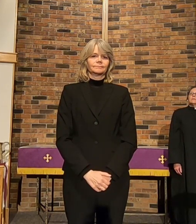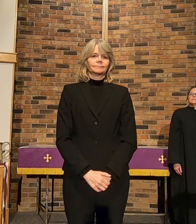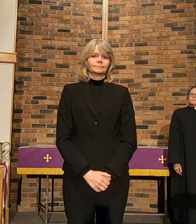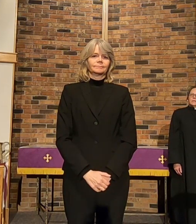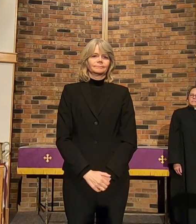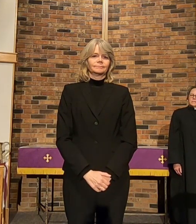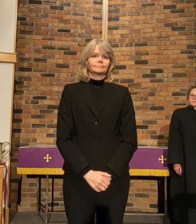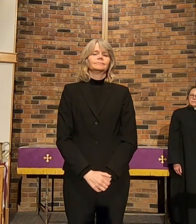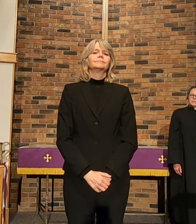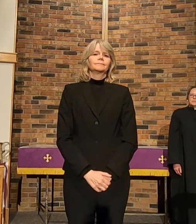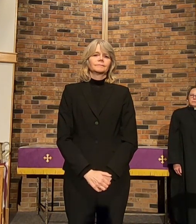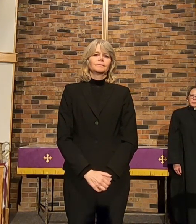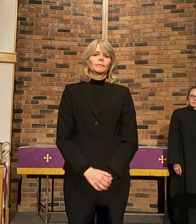So let us enter into worship.